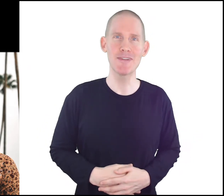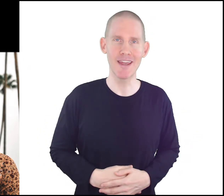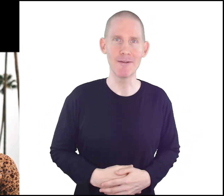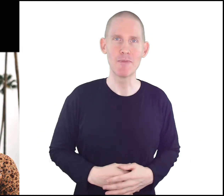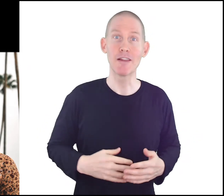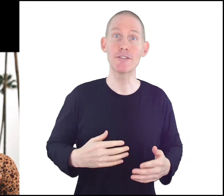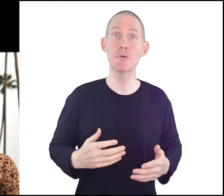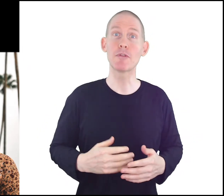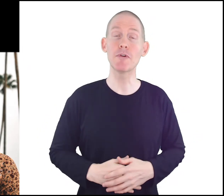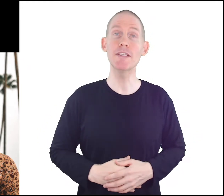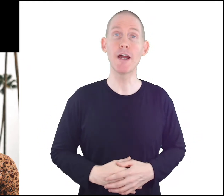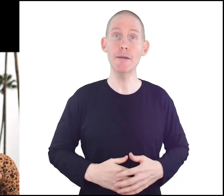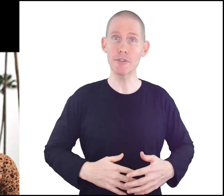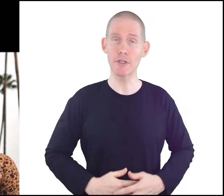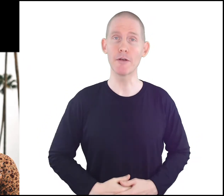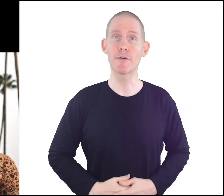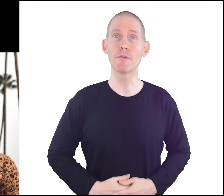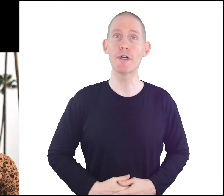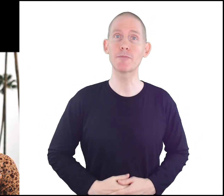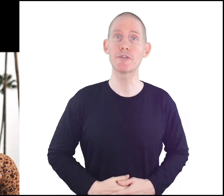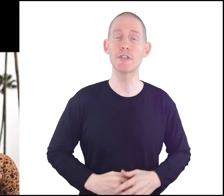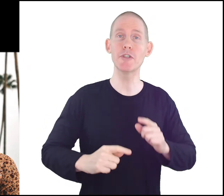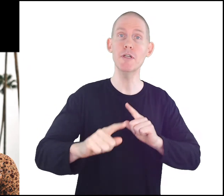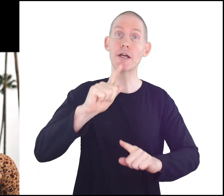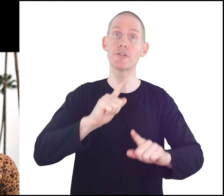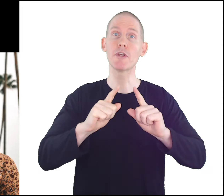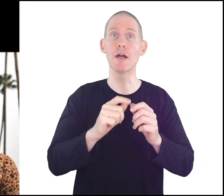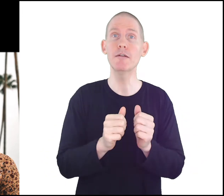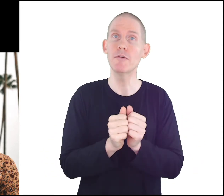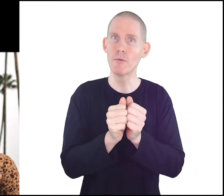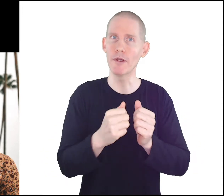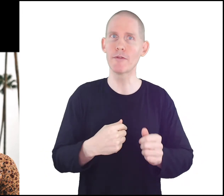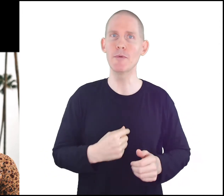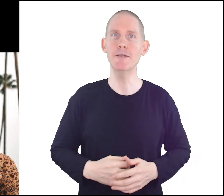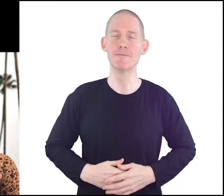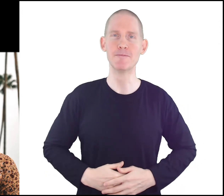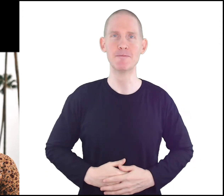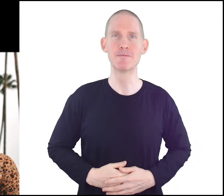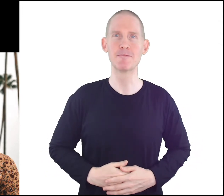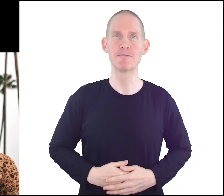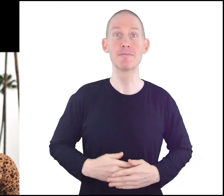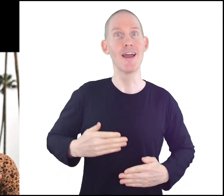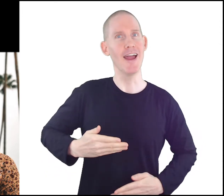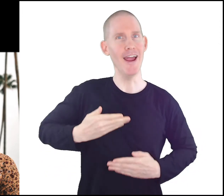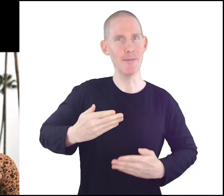Okay, let's do it 3 times, starting from the rest position. Sign with me. Happy.